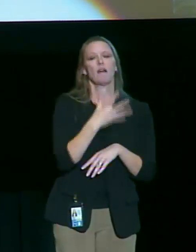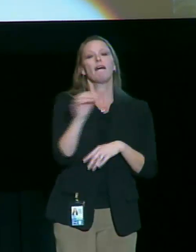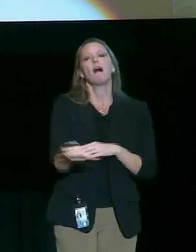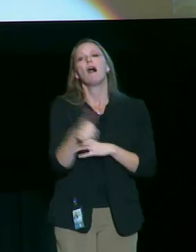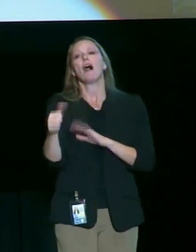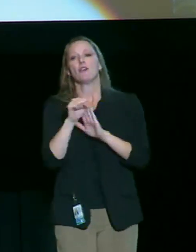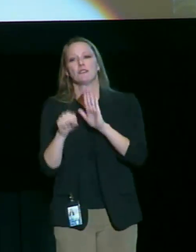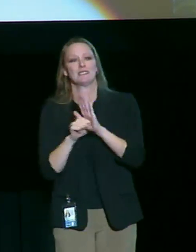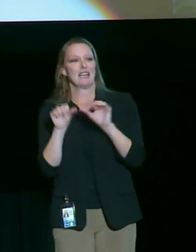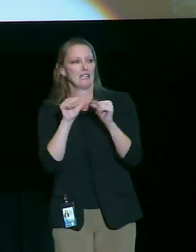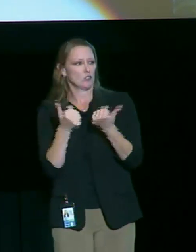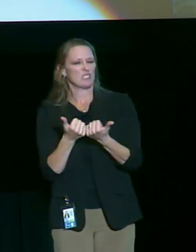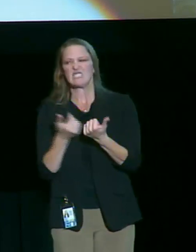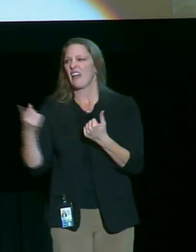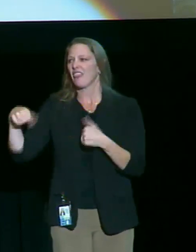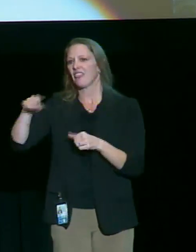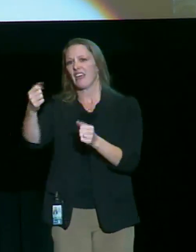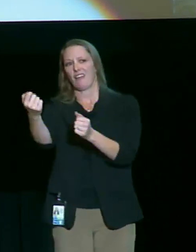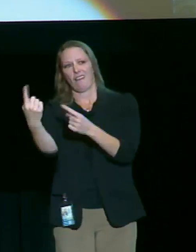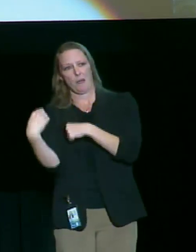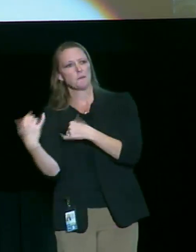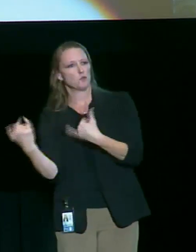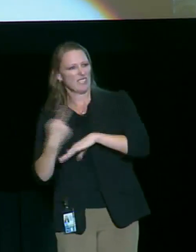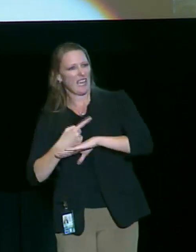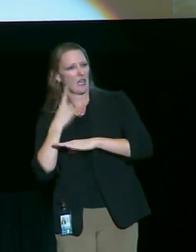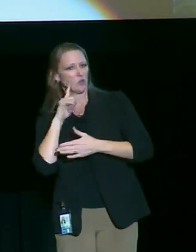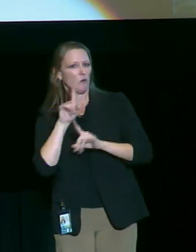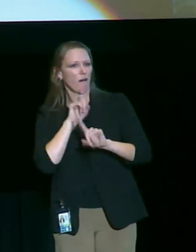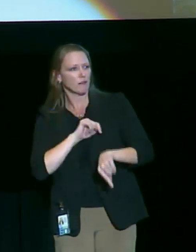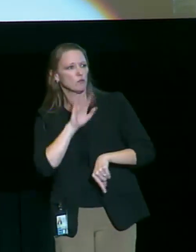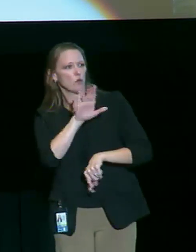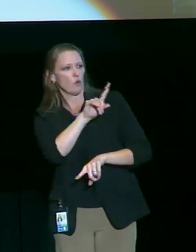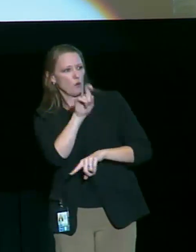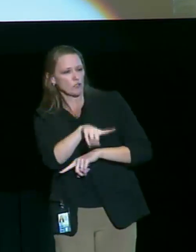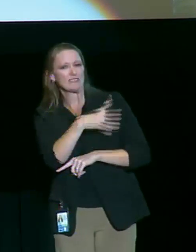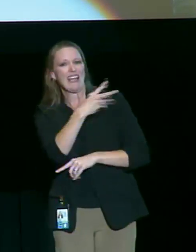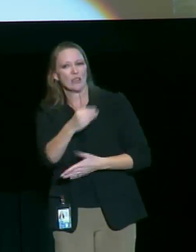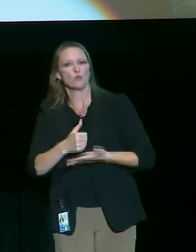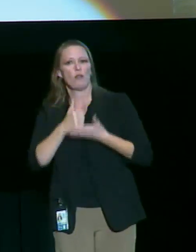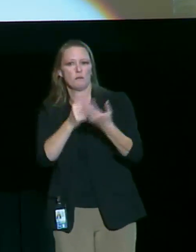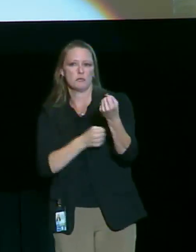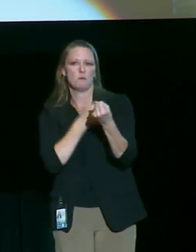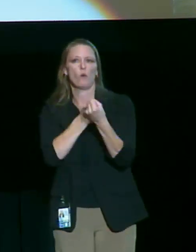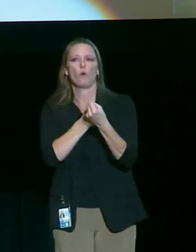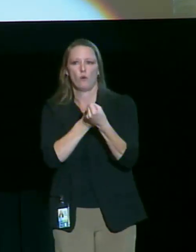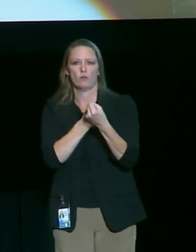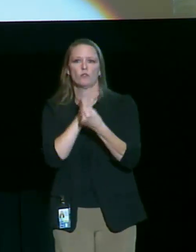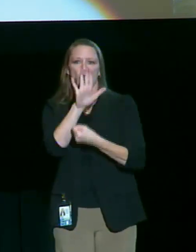here today to answer questions and to support your recovery.